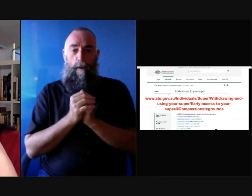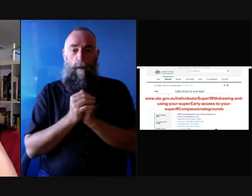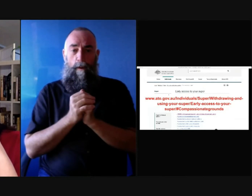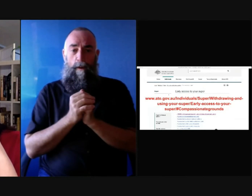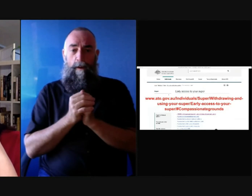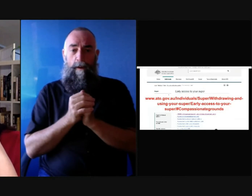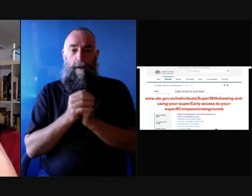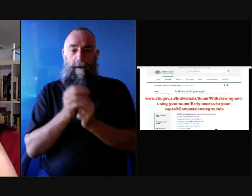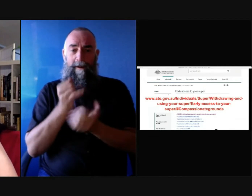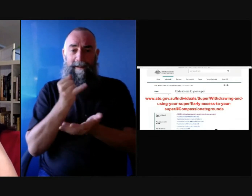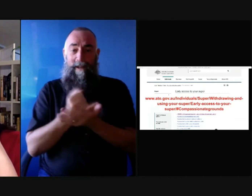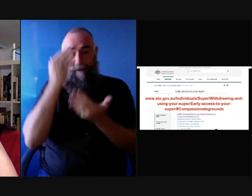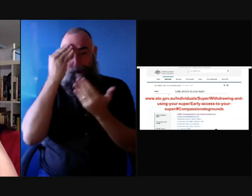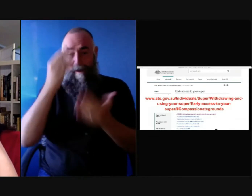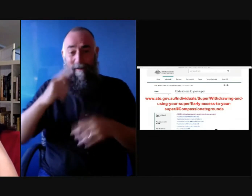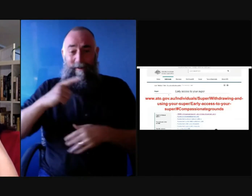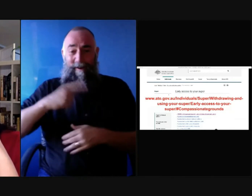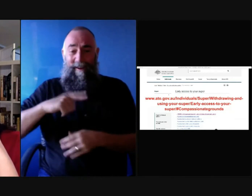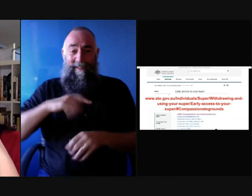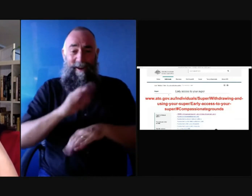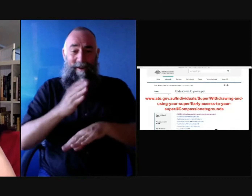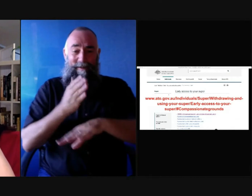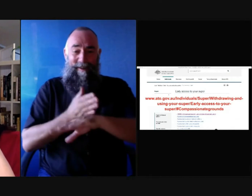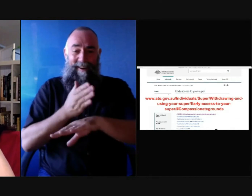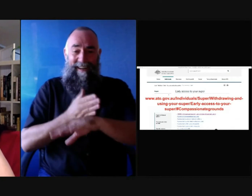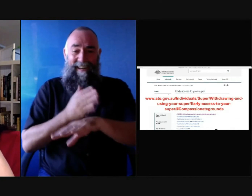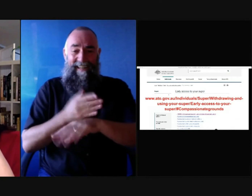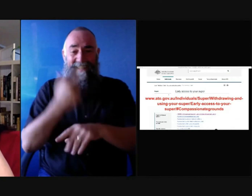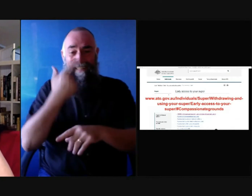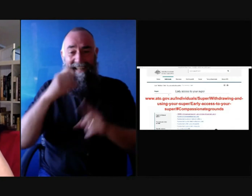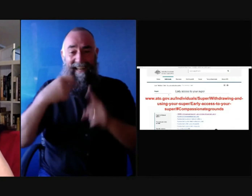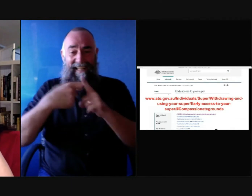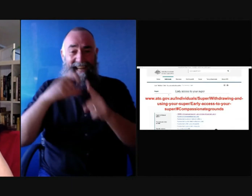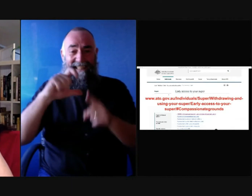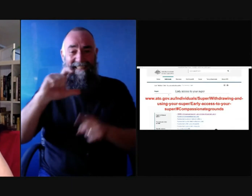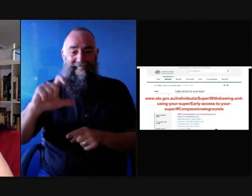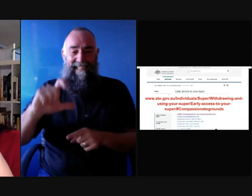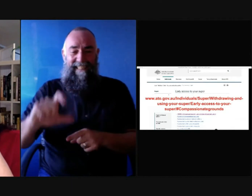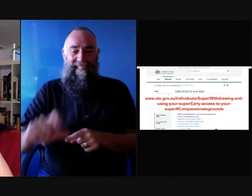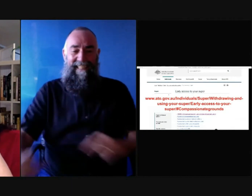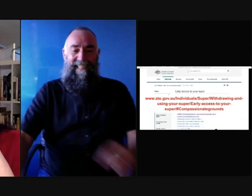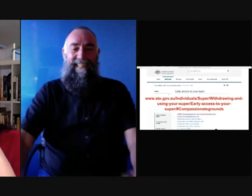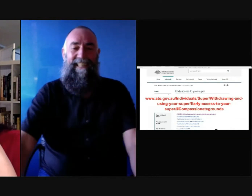Okay, I don't know why I can't get Carolyn back up again.